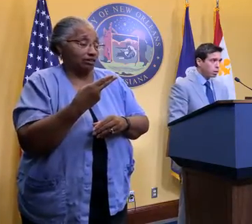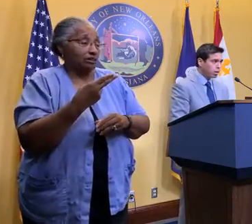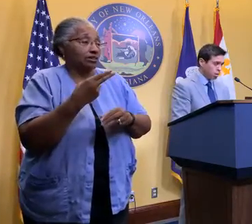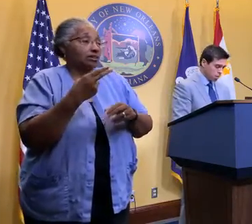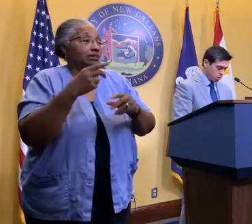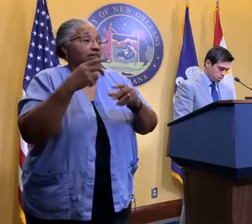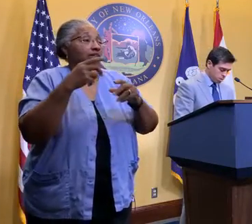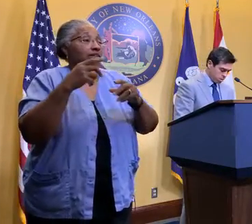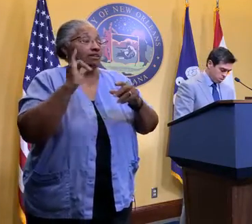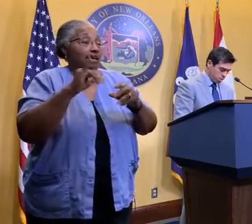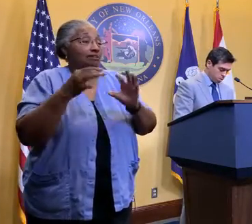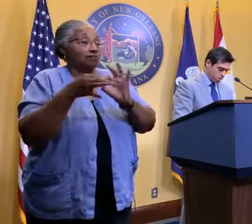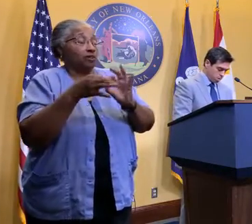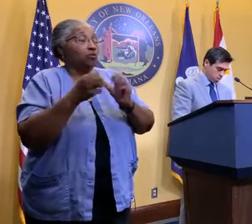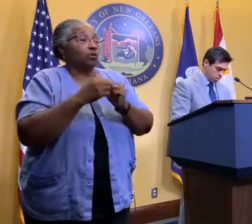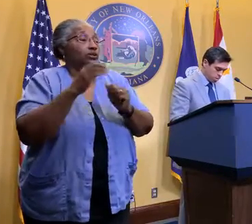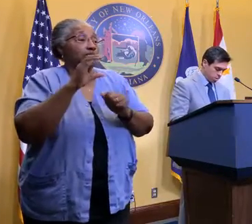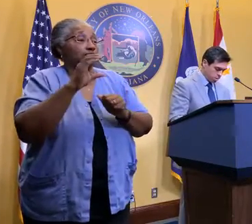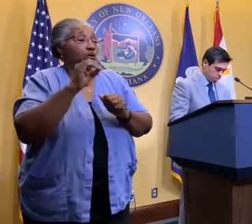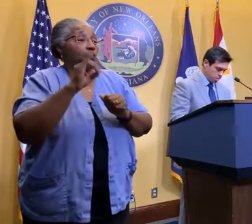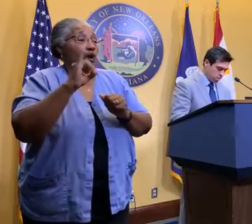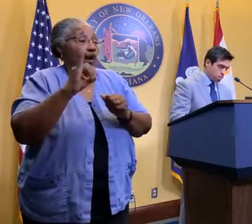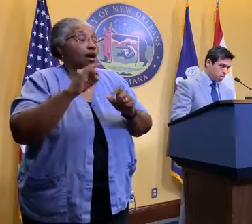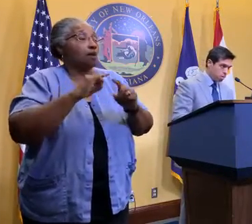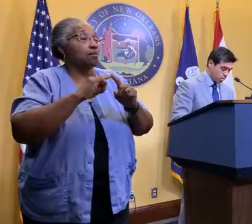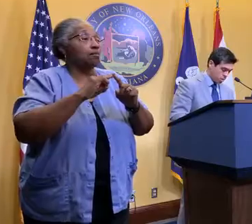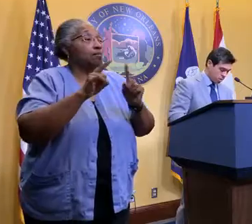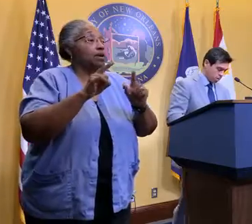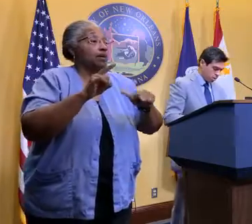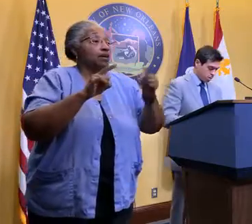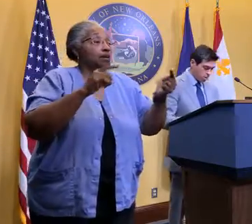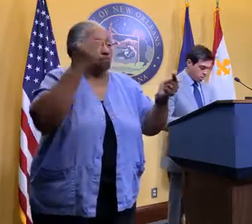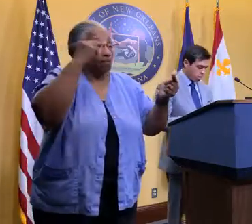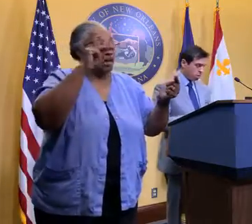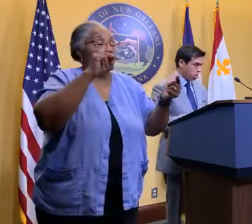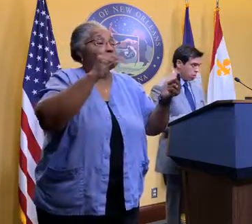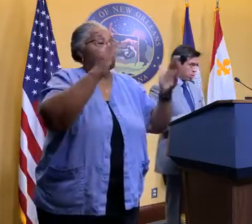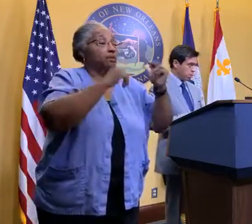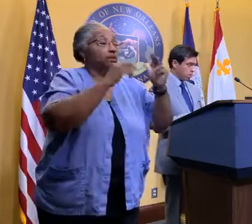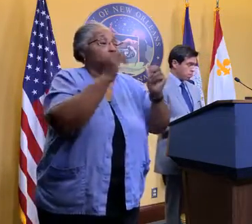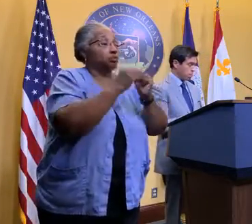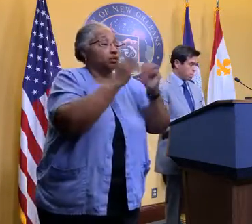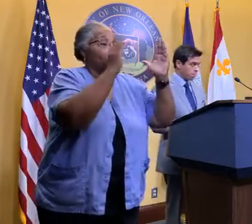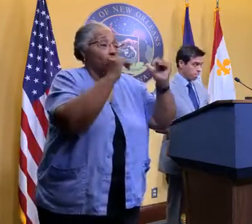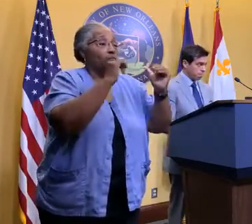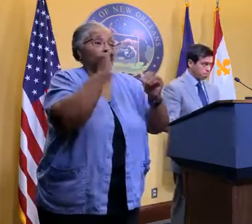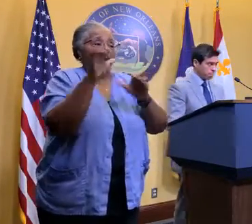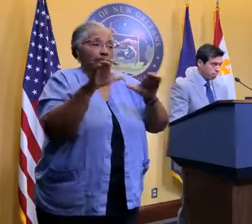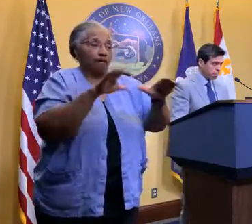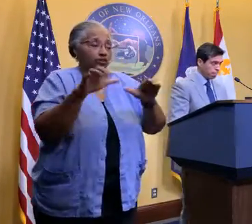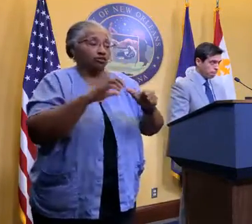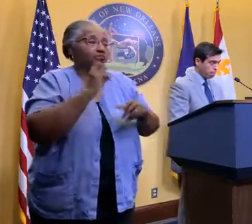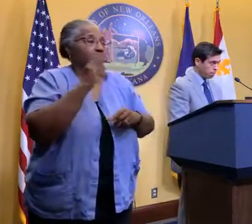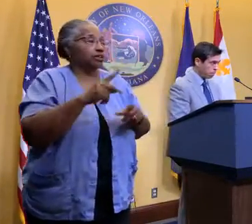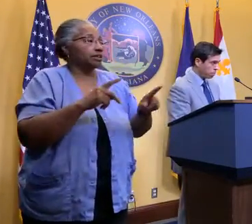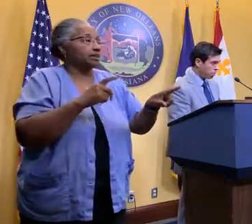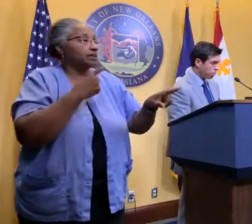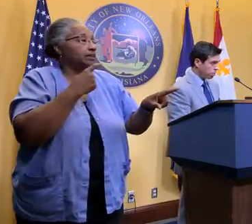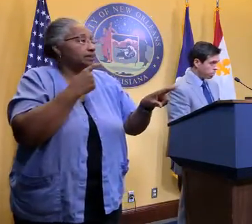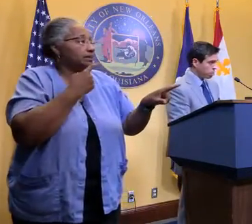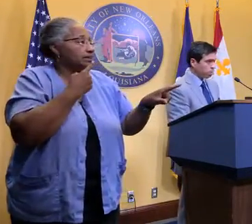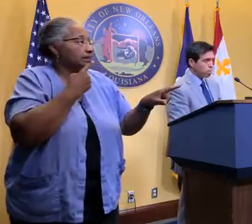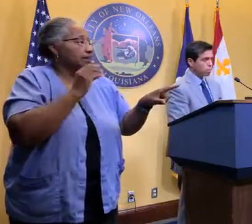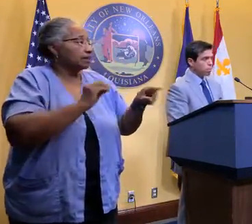COI. And one that's not built on hope, but on action. So, and sorry, just to clarify, when you were talking about